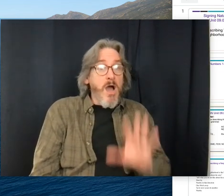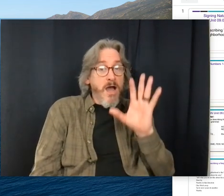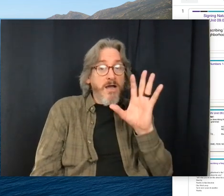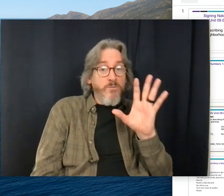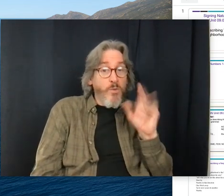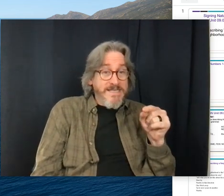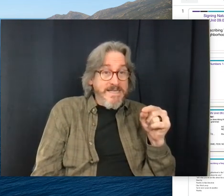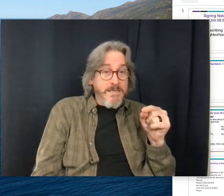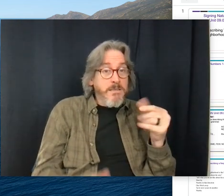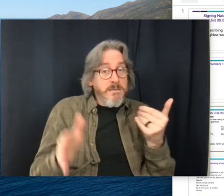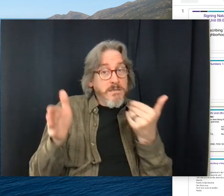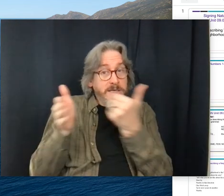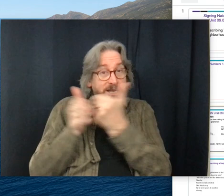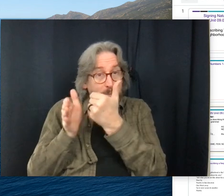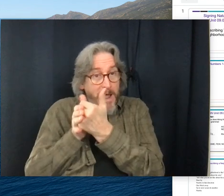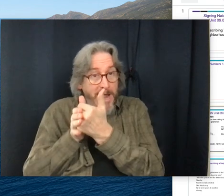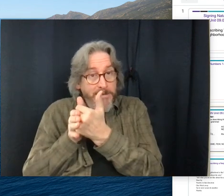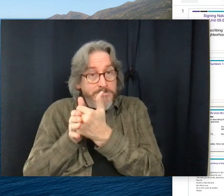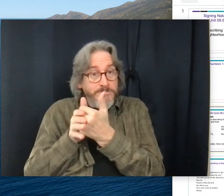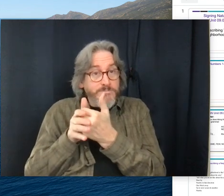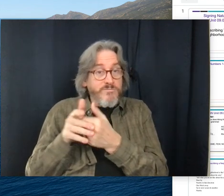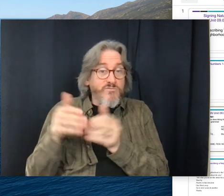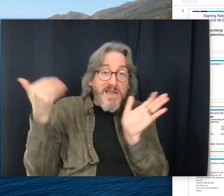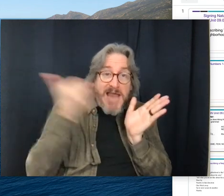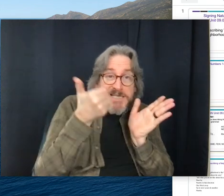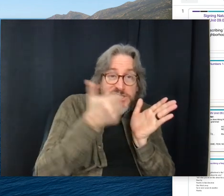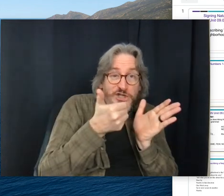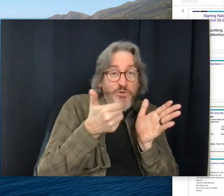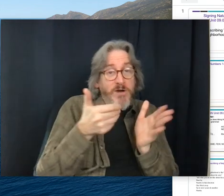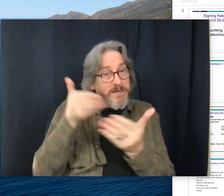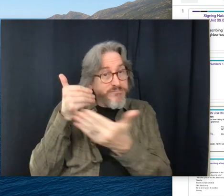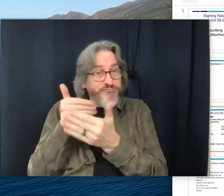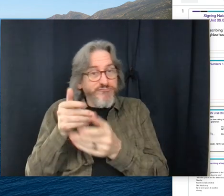So we did nearby,